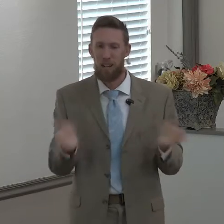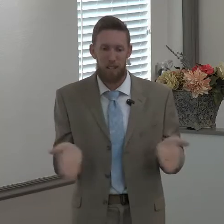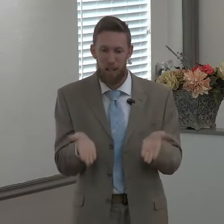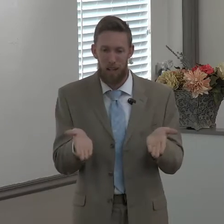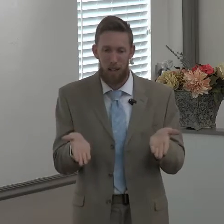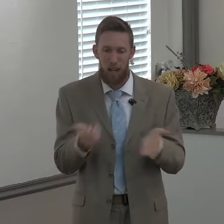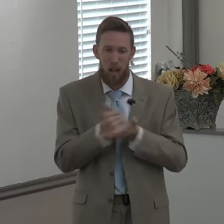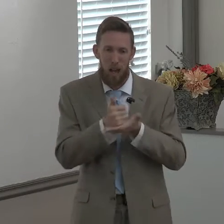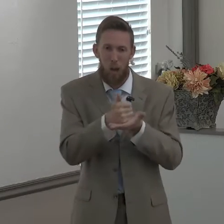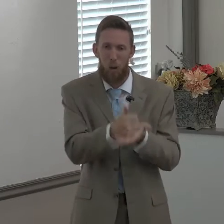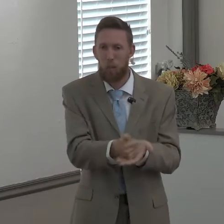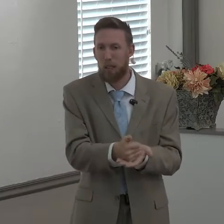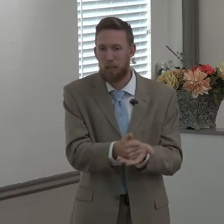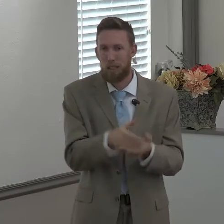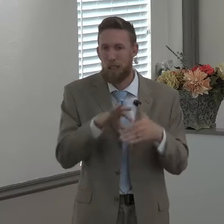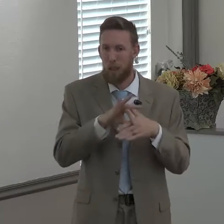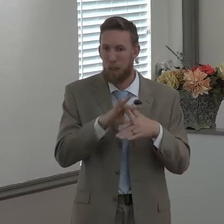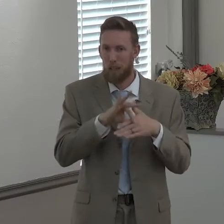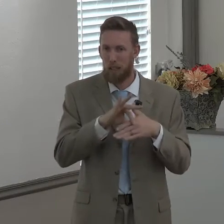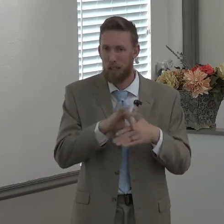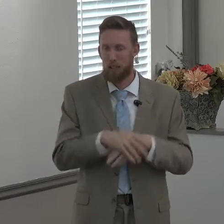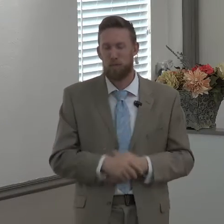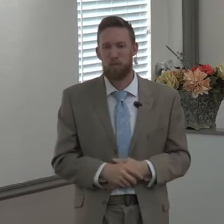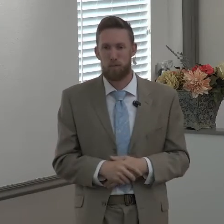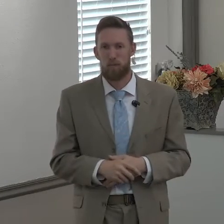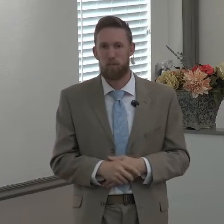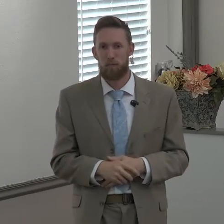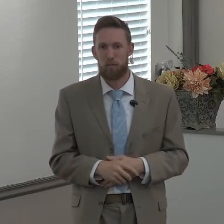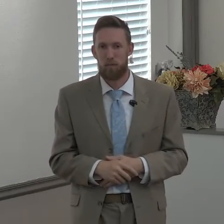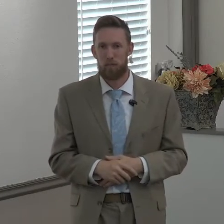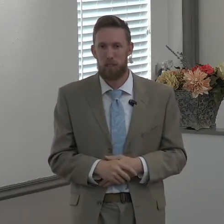It makes a nice ornament, but it doesn't enhance the meat.